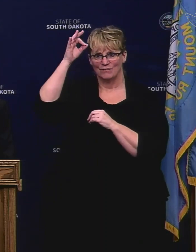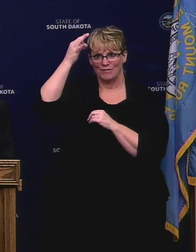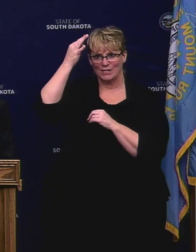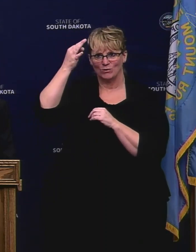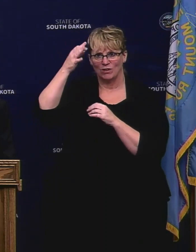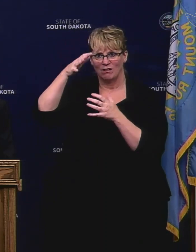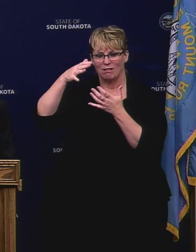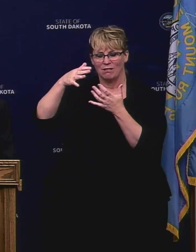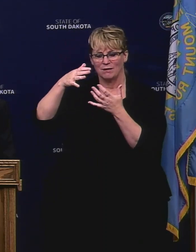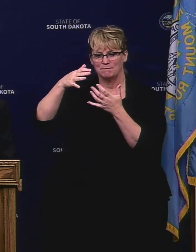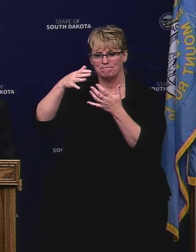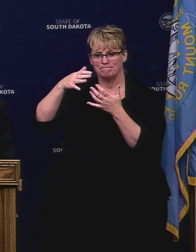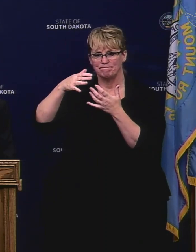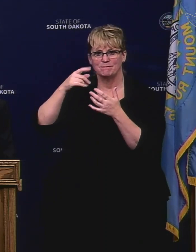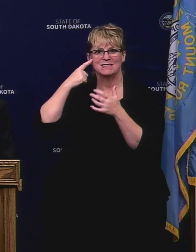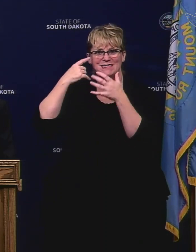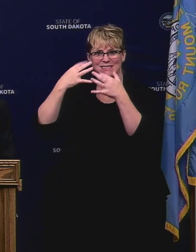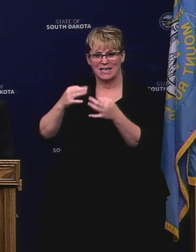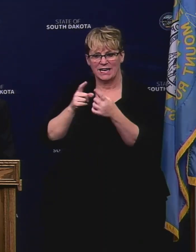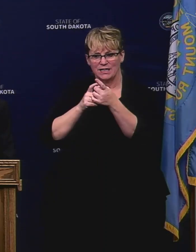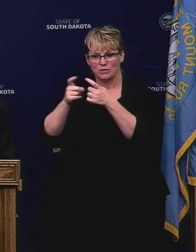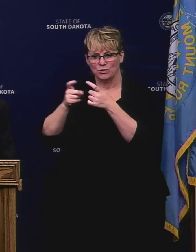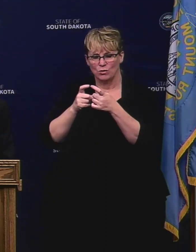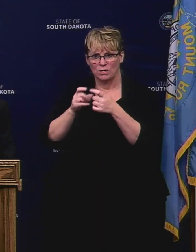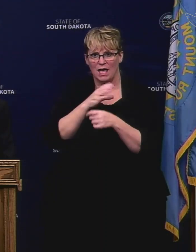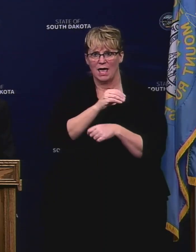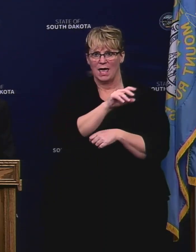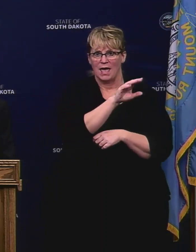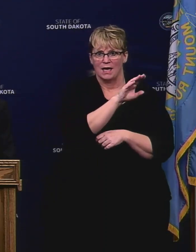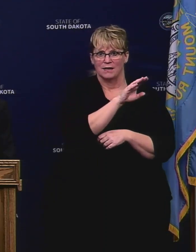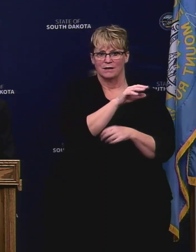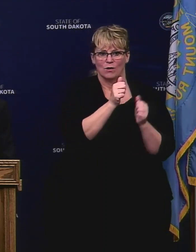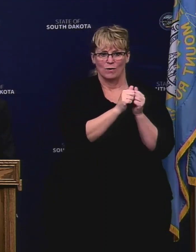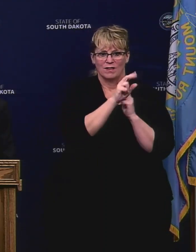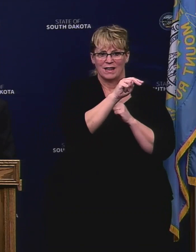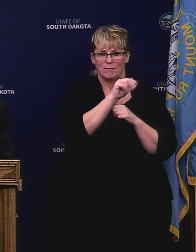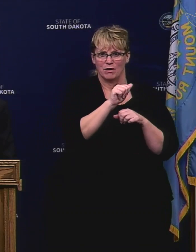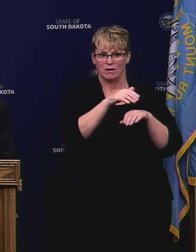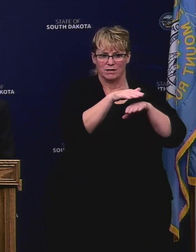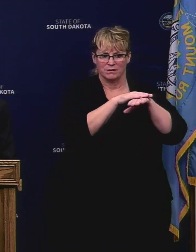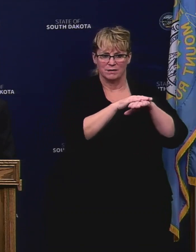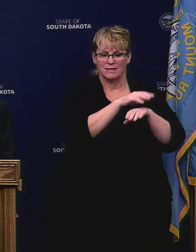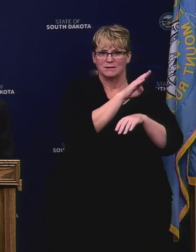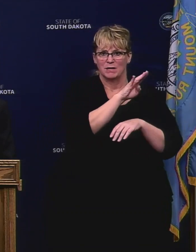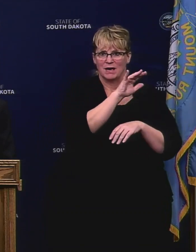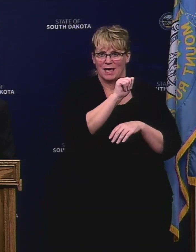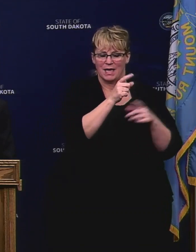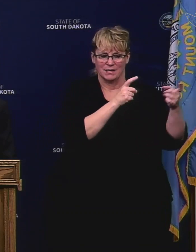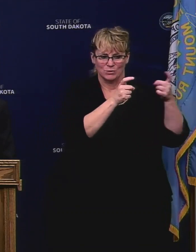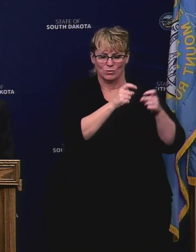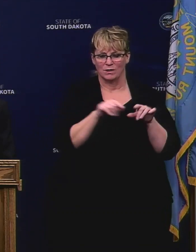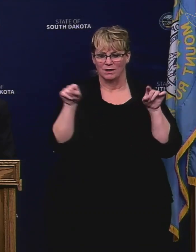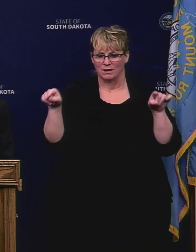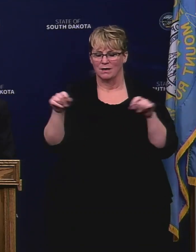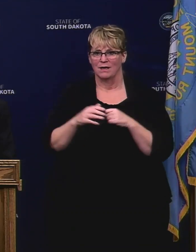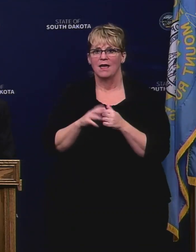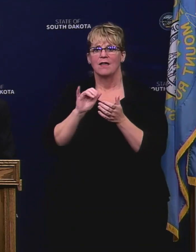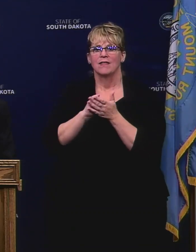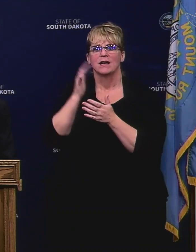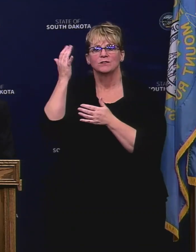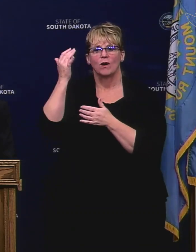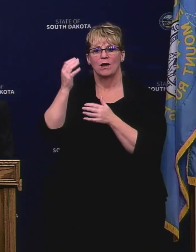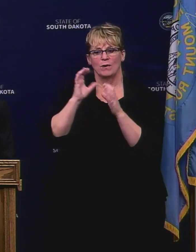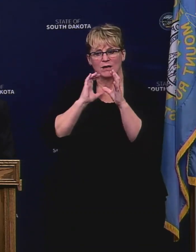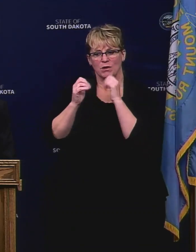jurisdiction on state and federal highways and tribal jurisdiction on BIA roads. So that's why we communicated with the tribes that